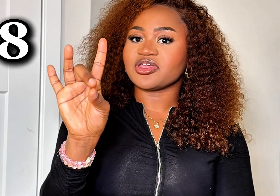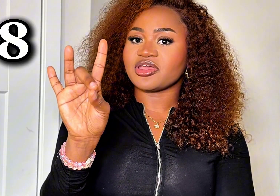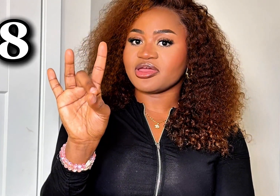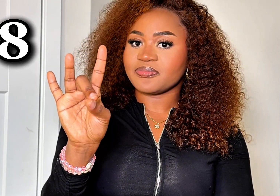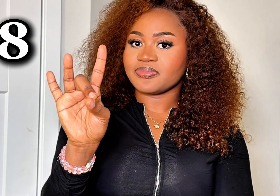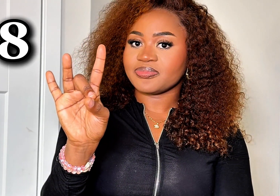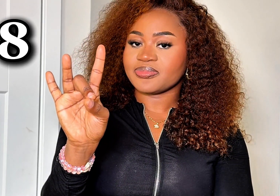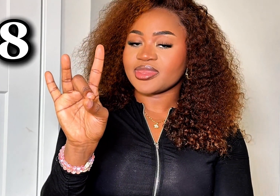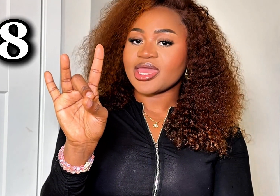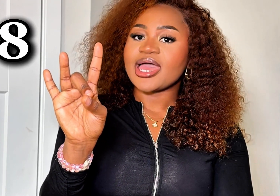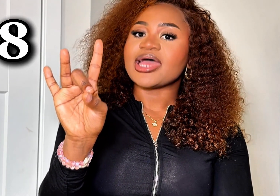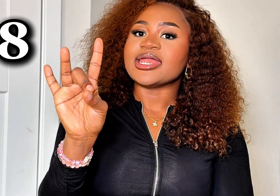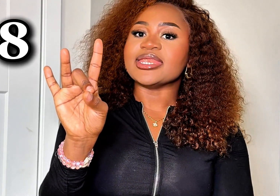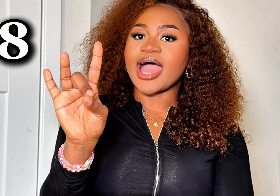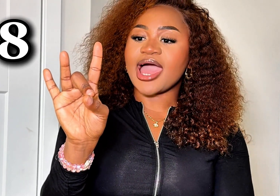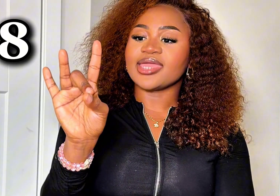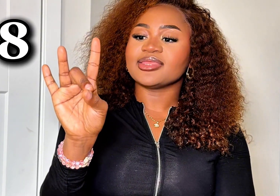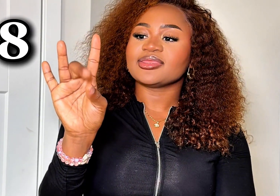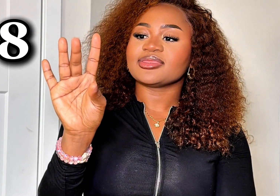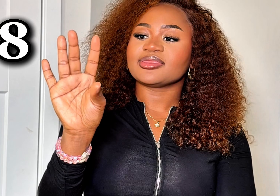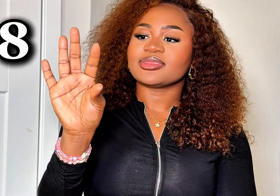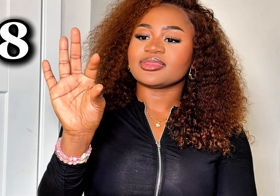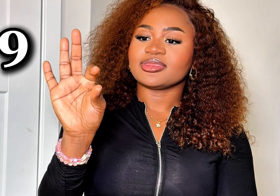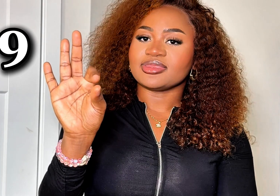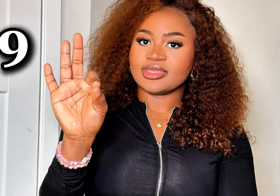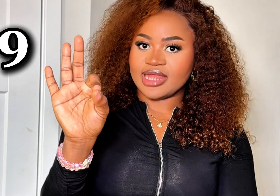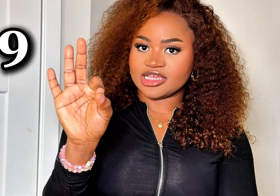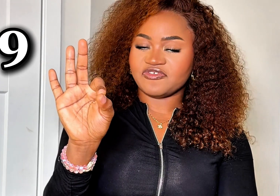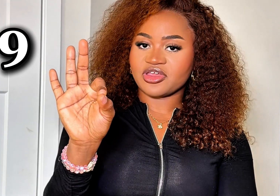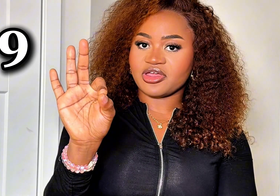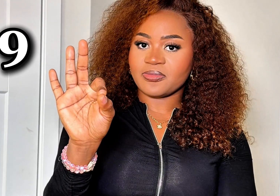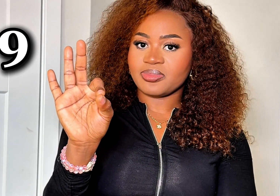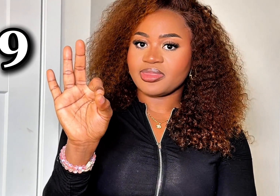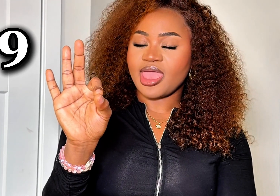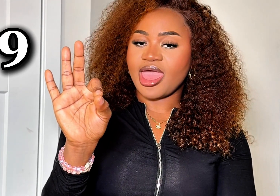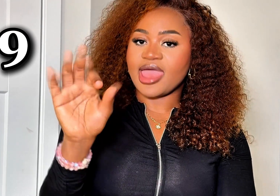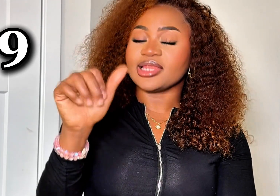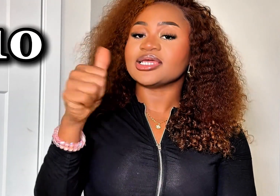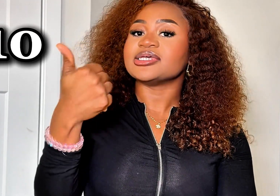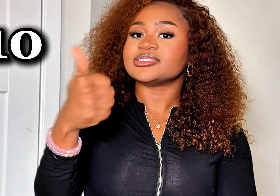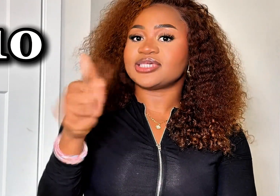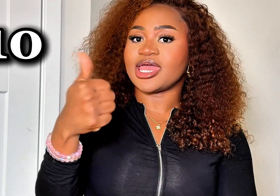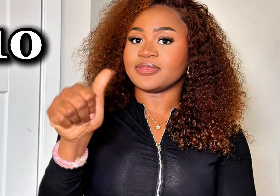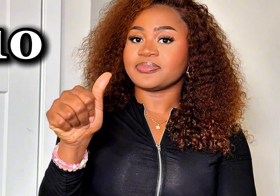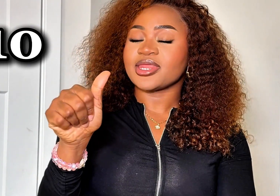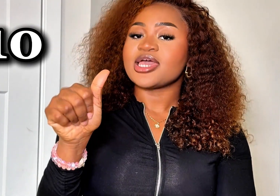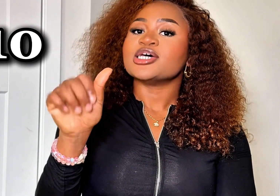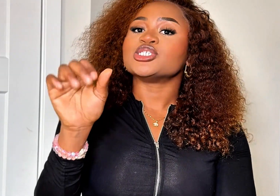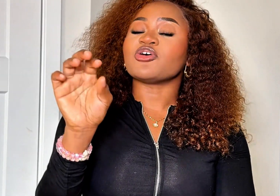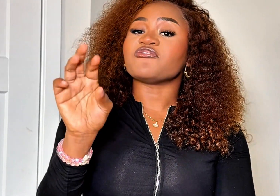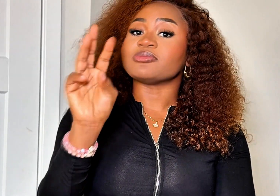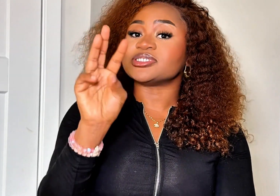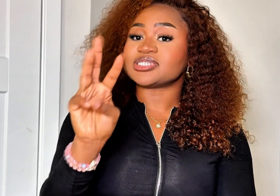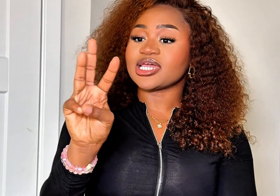finger. 9, the next finger, and 10. So from